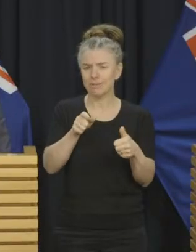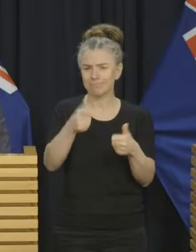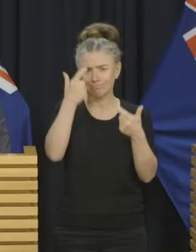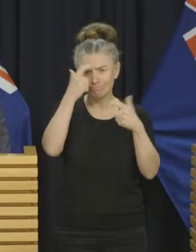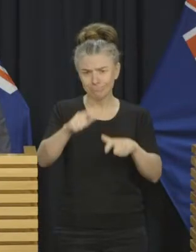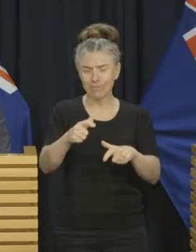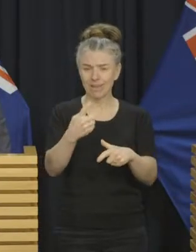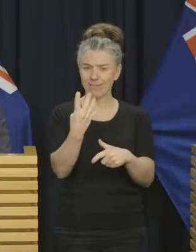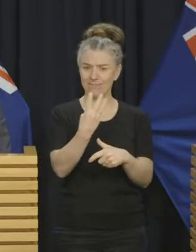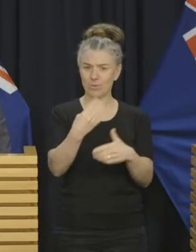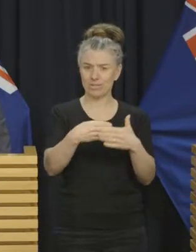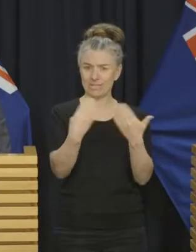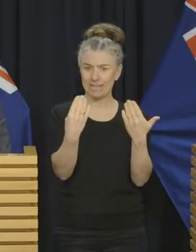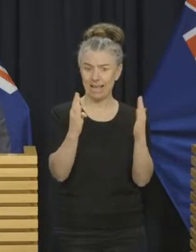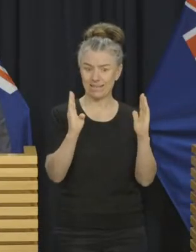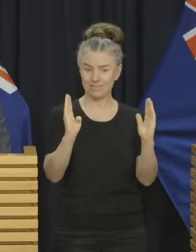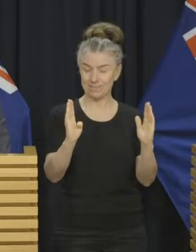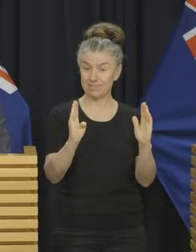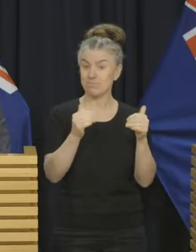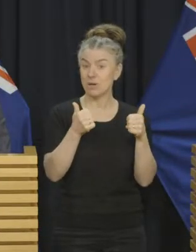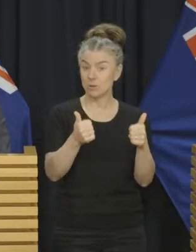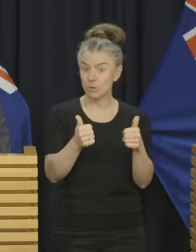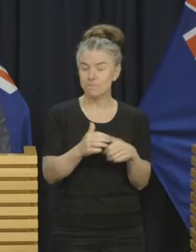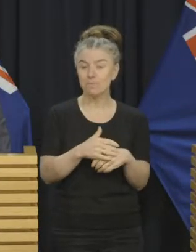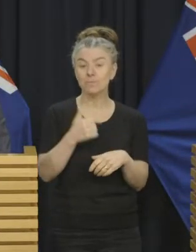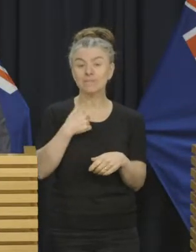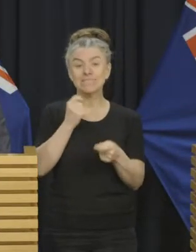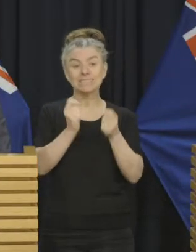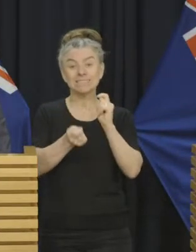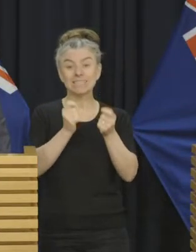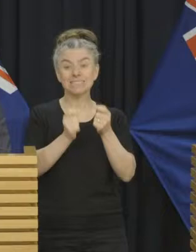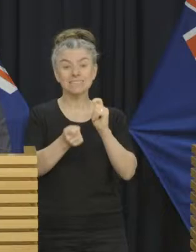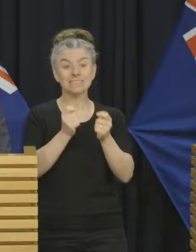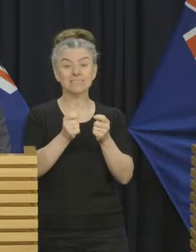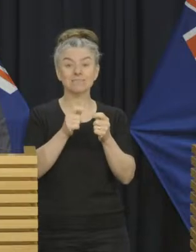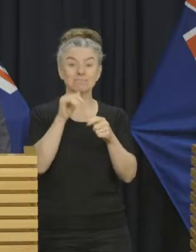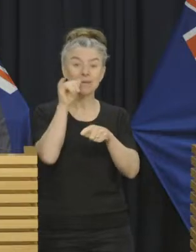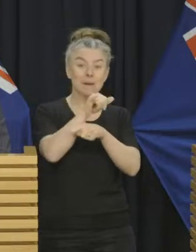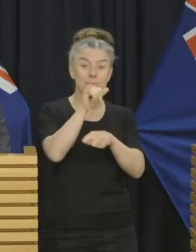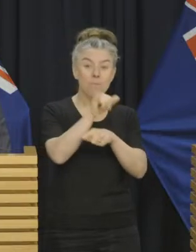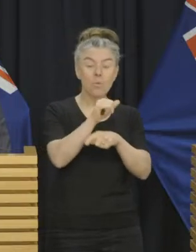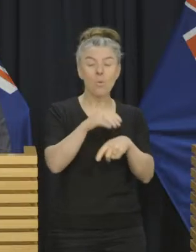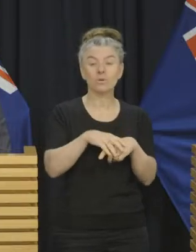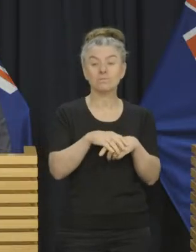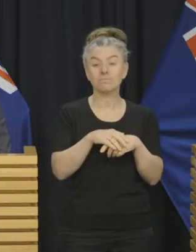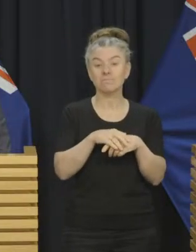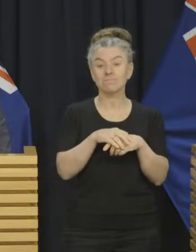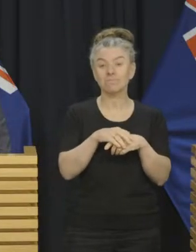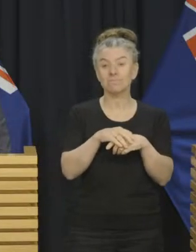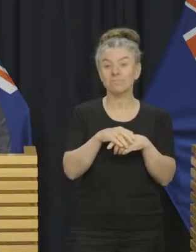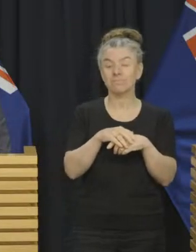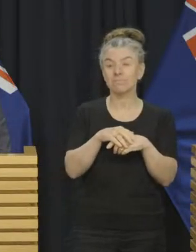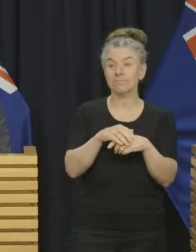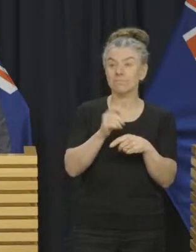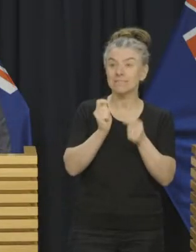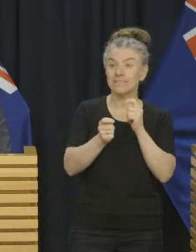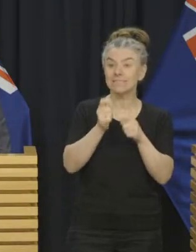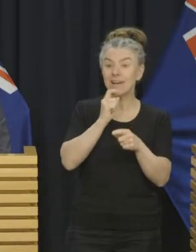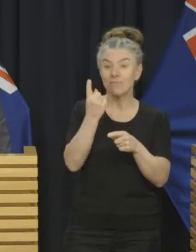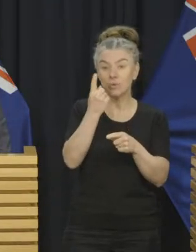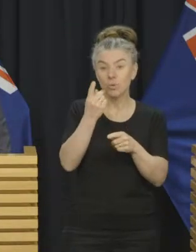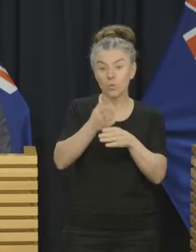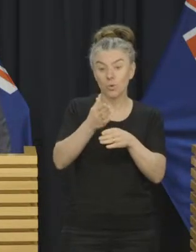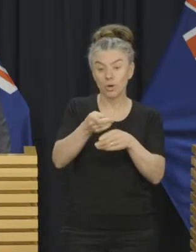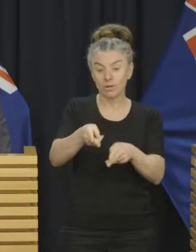full 14 days, and we haven't, in our testing around the border, including around of staff at managed isolation and quarantine. We